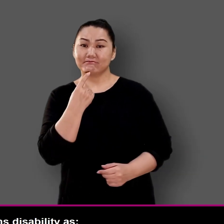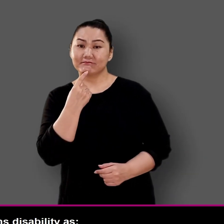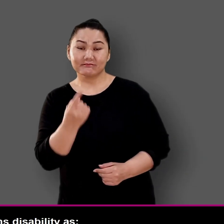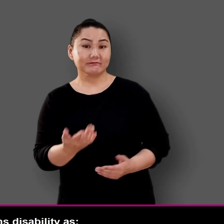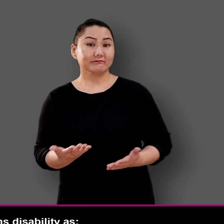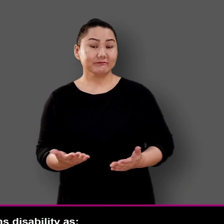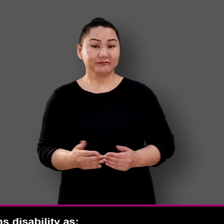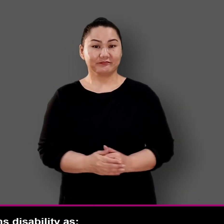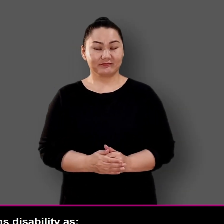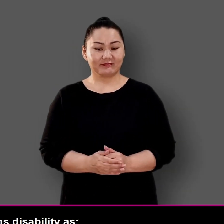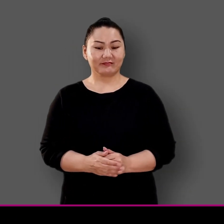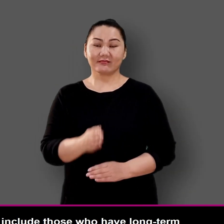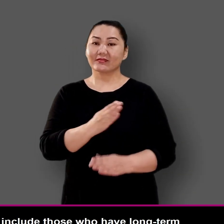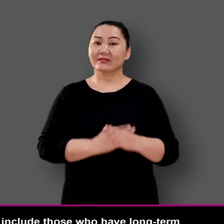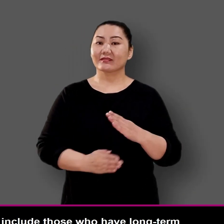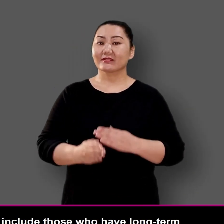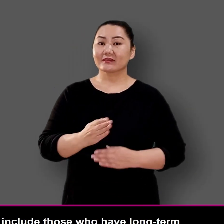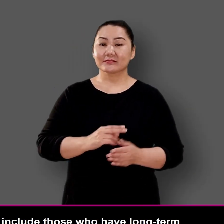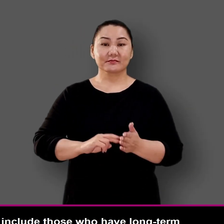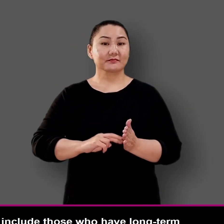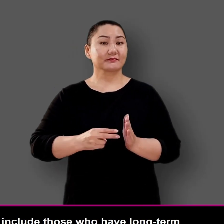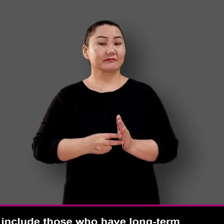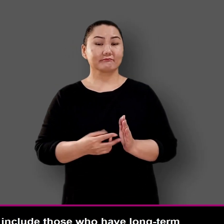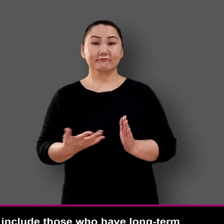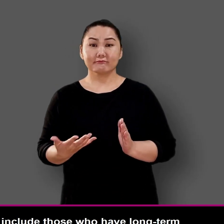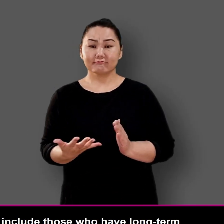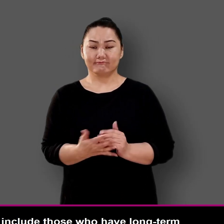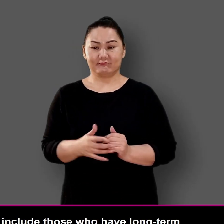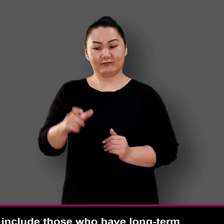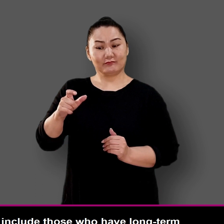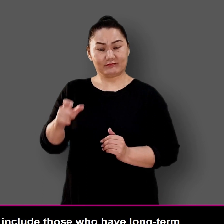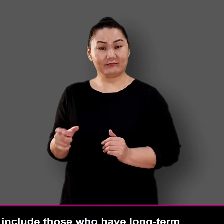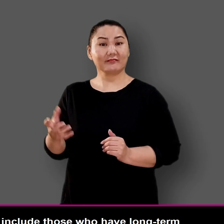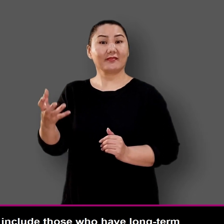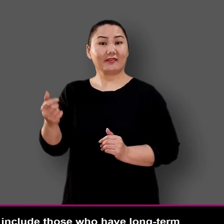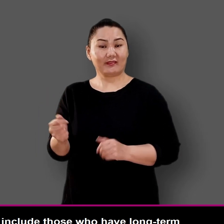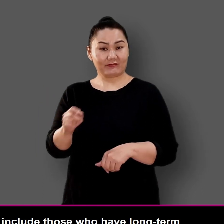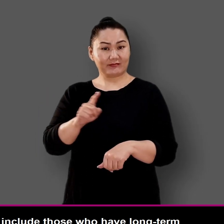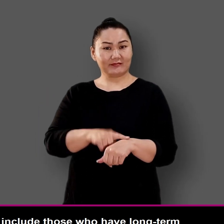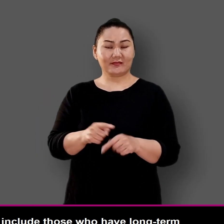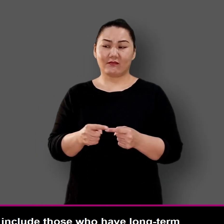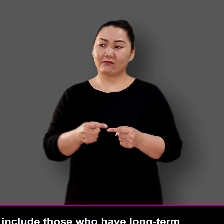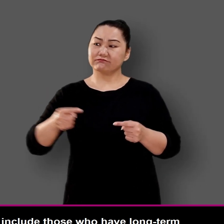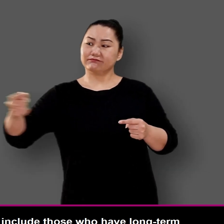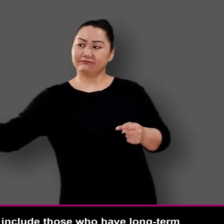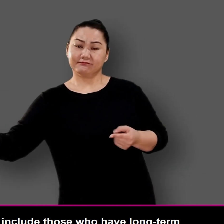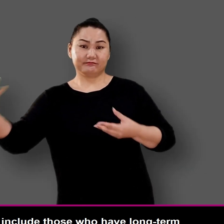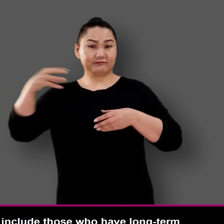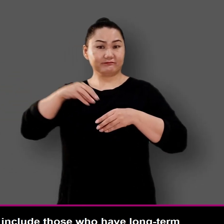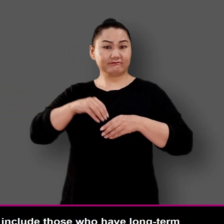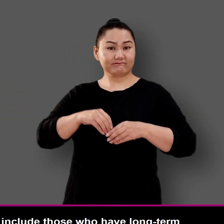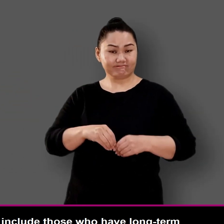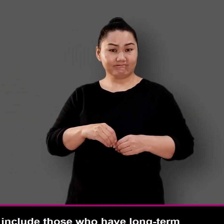explains disability as persons with disabilities include those who have long-term